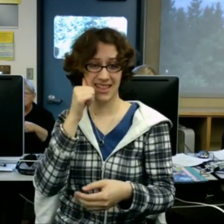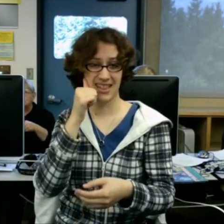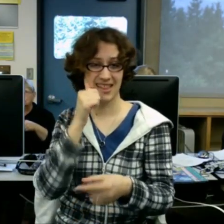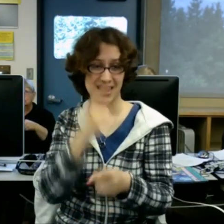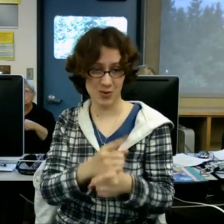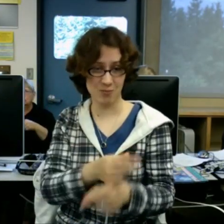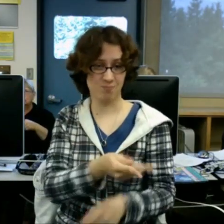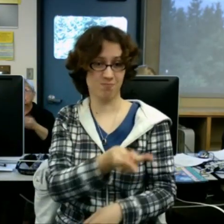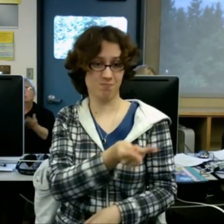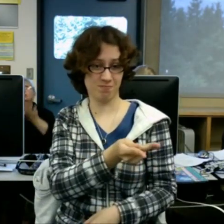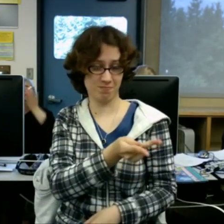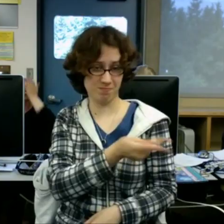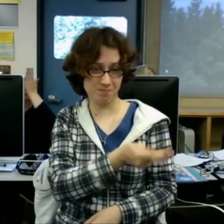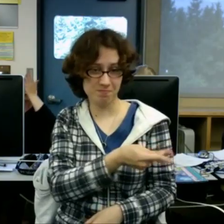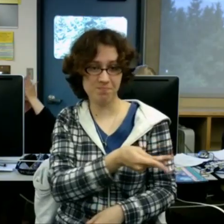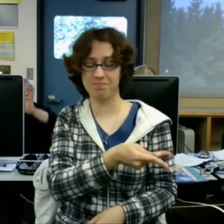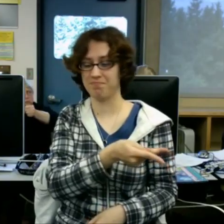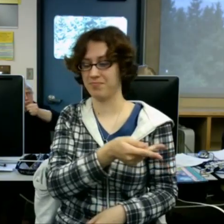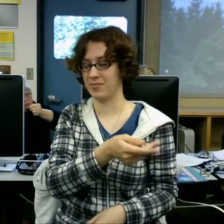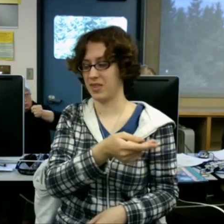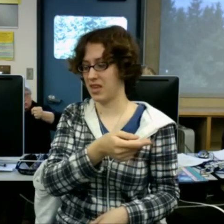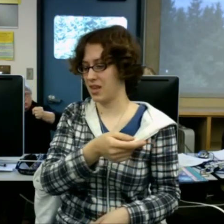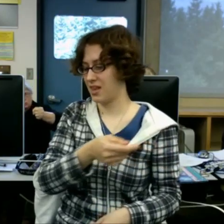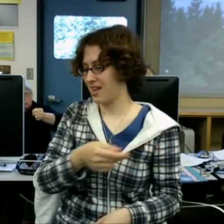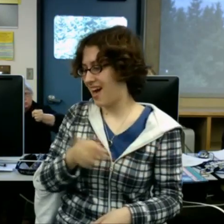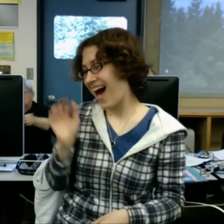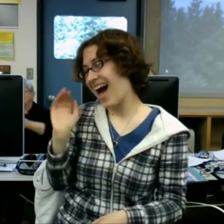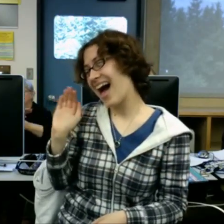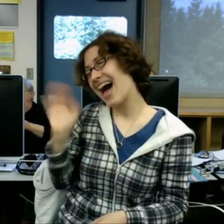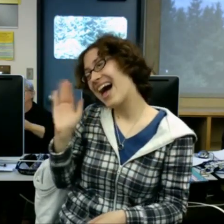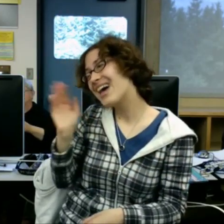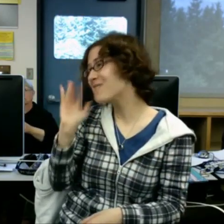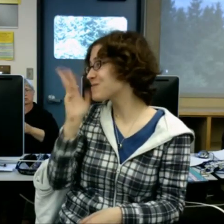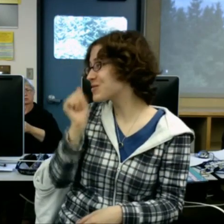and the two sisters, said, "Hi, Beauty."